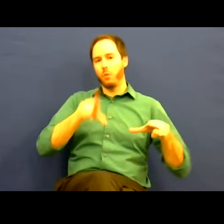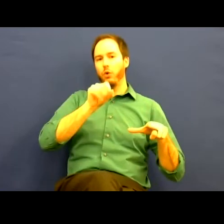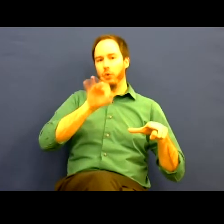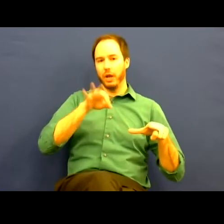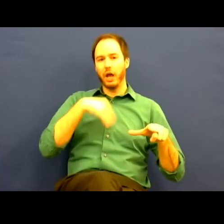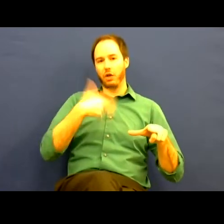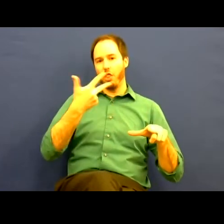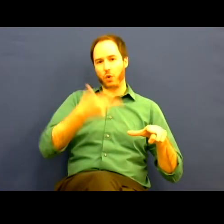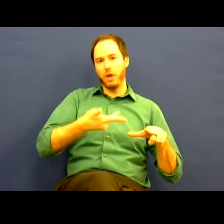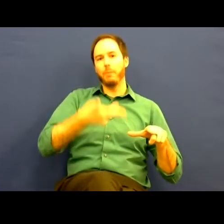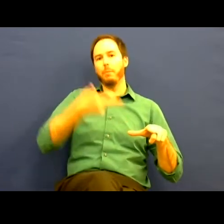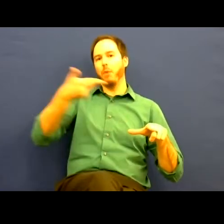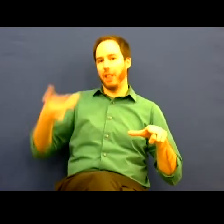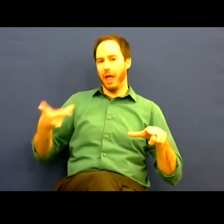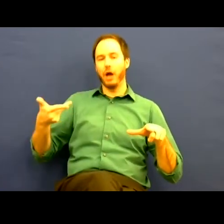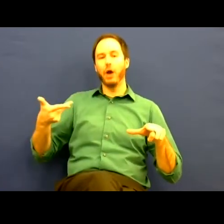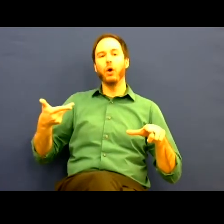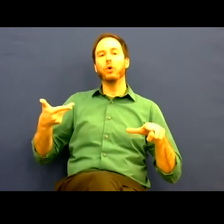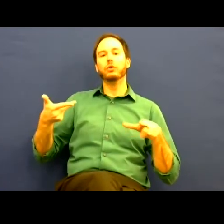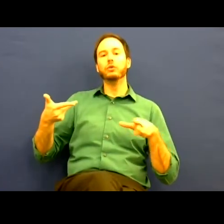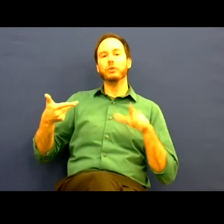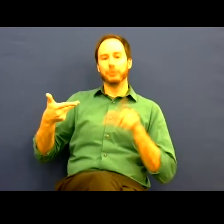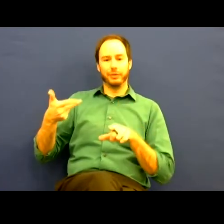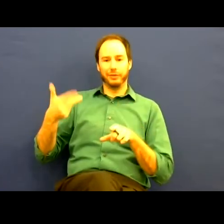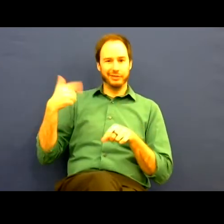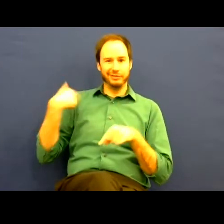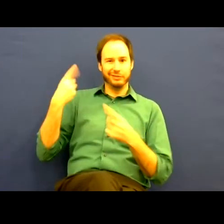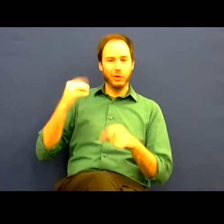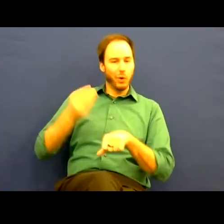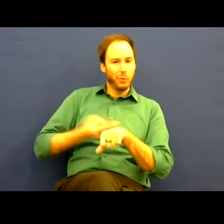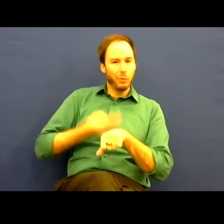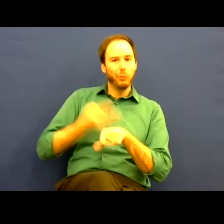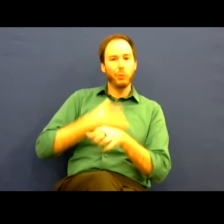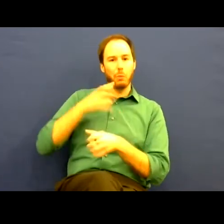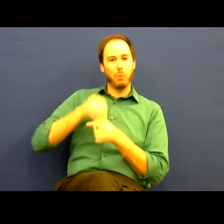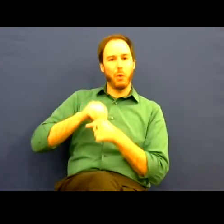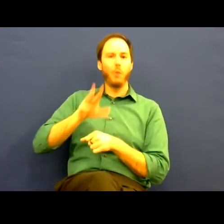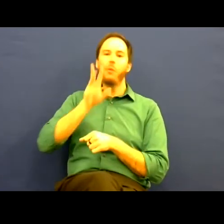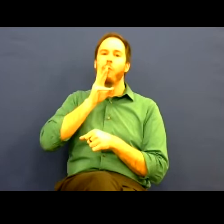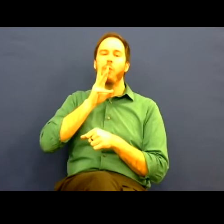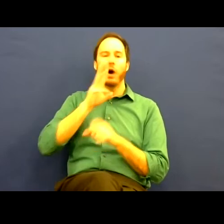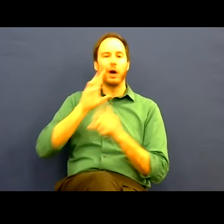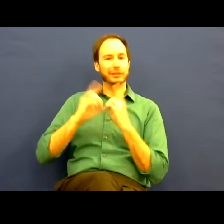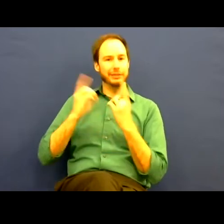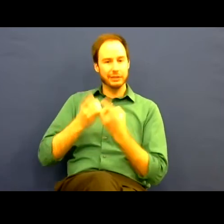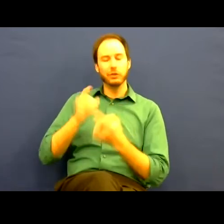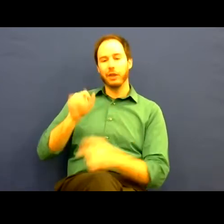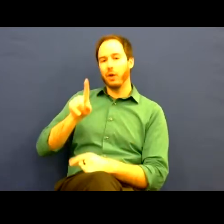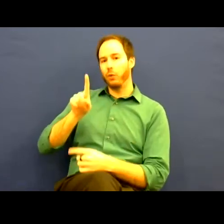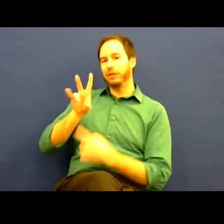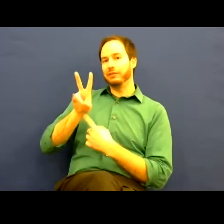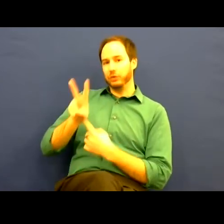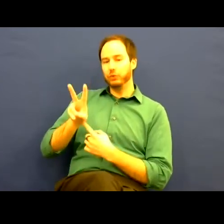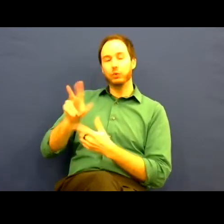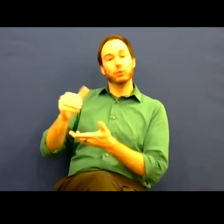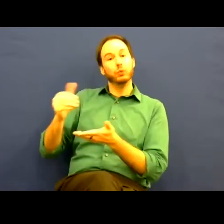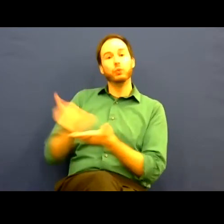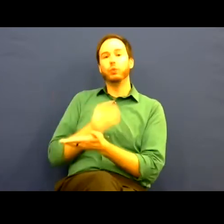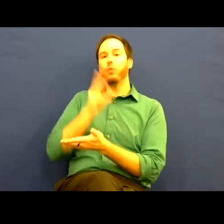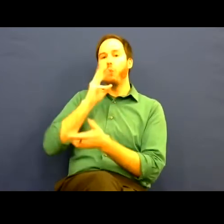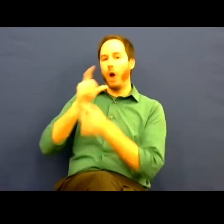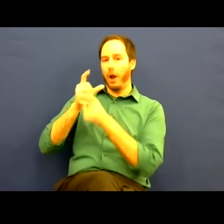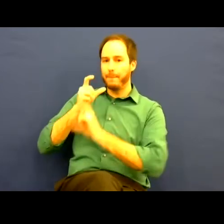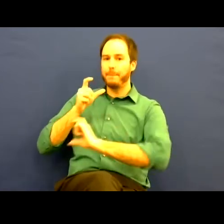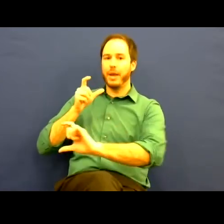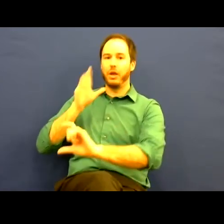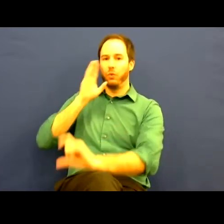because that improvement had never been done as part of that water district, 172. This is a new water main that's